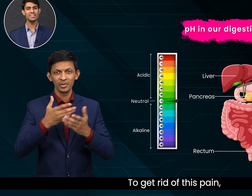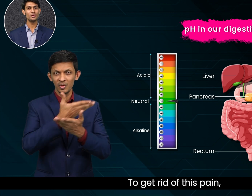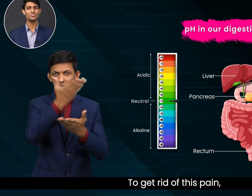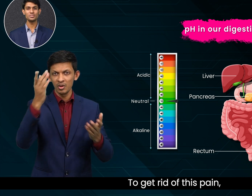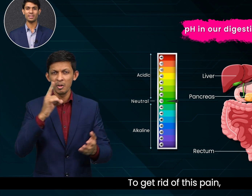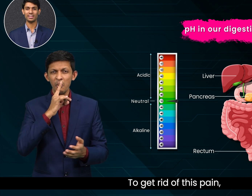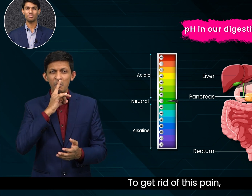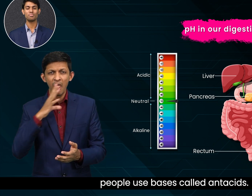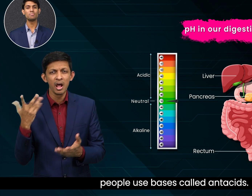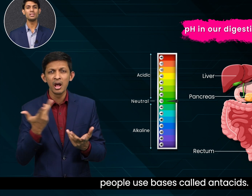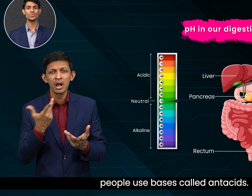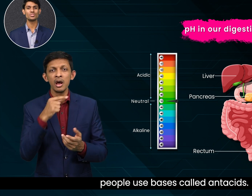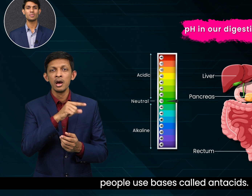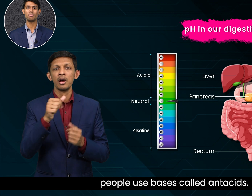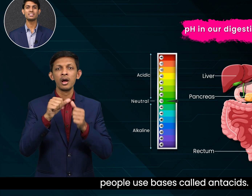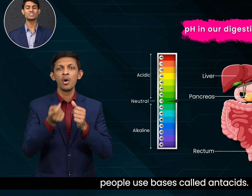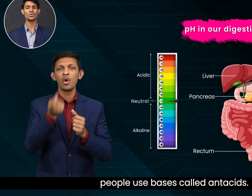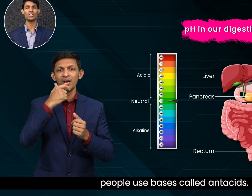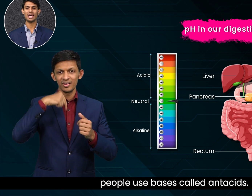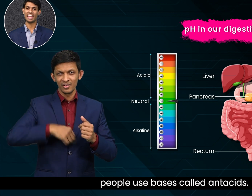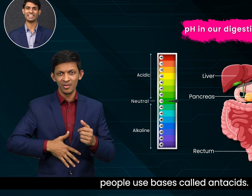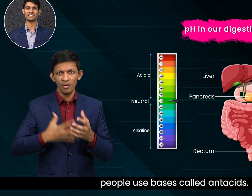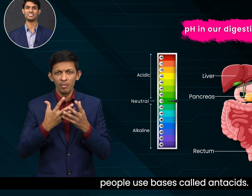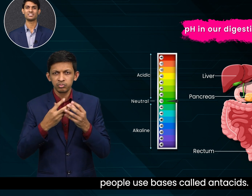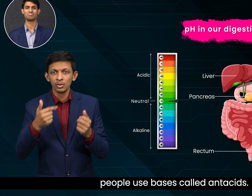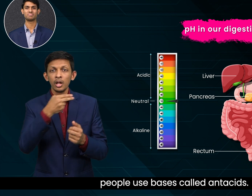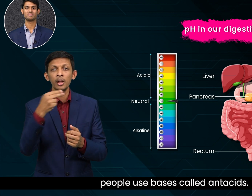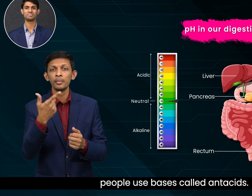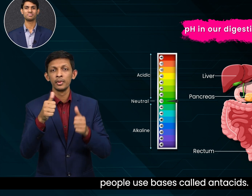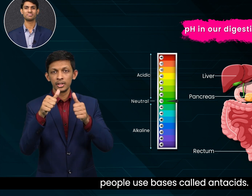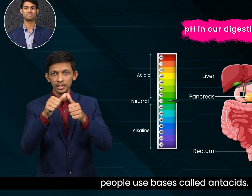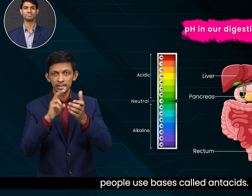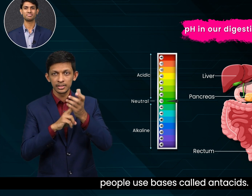To get rid of this pain, people use bases called antacids.